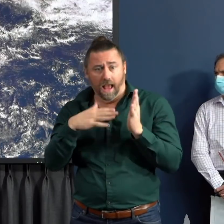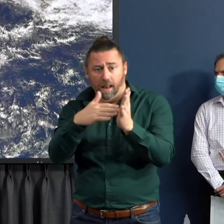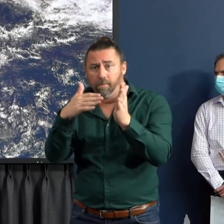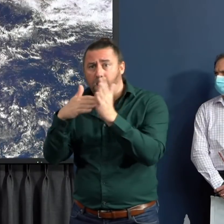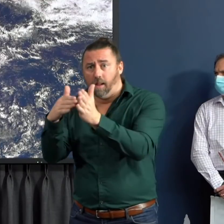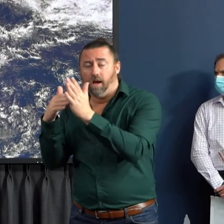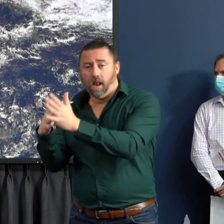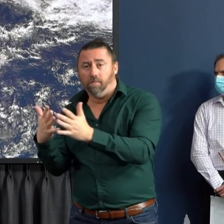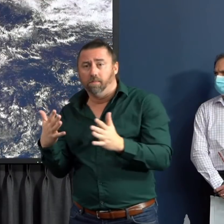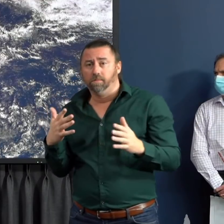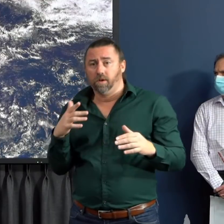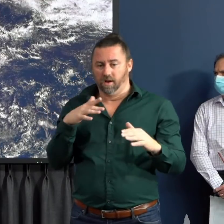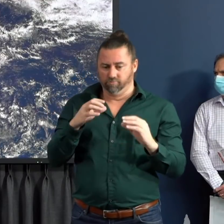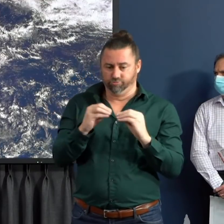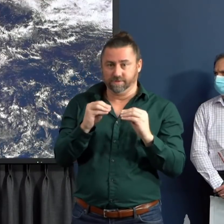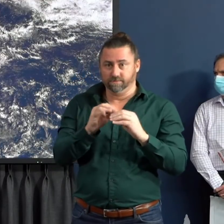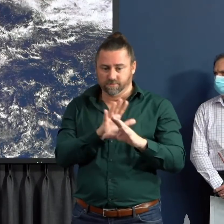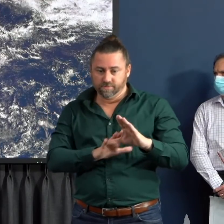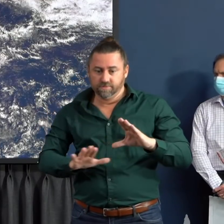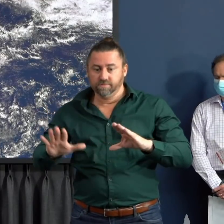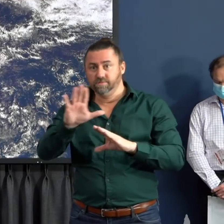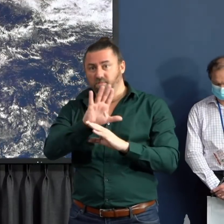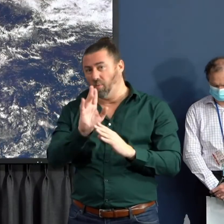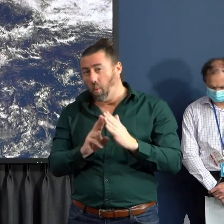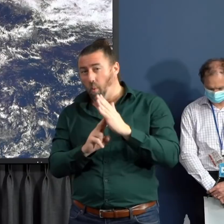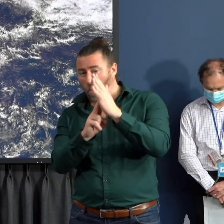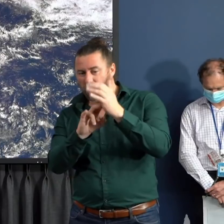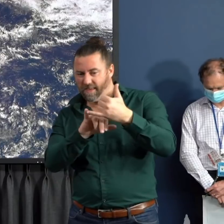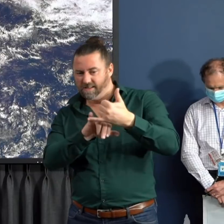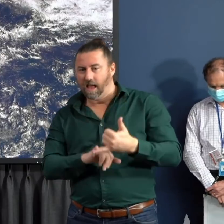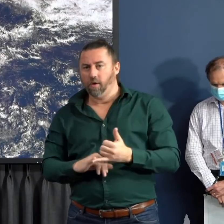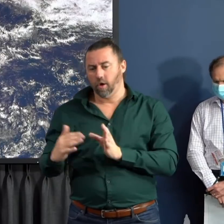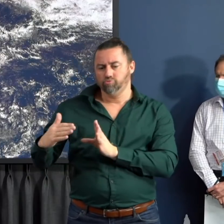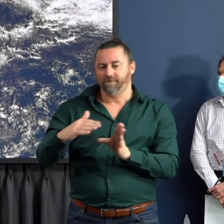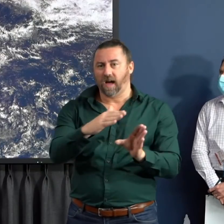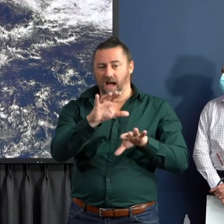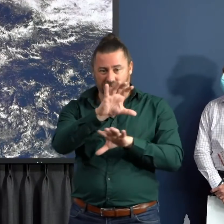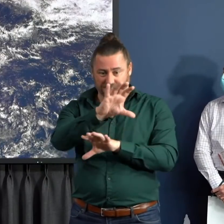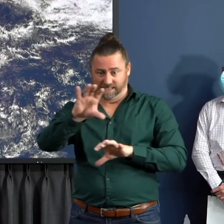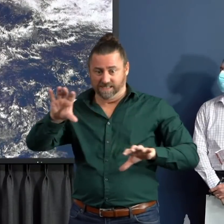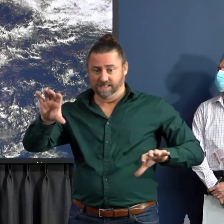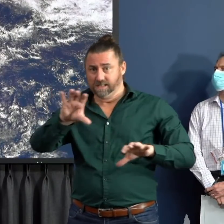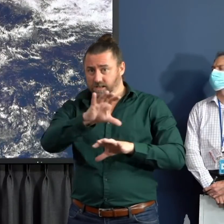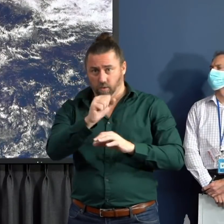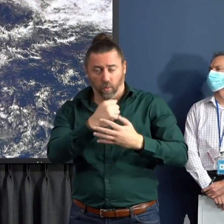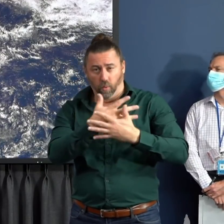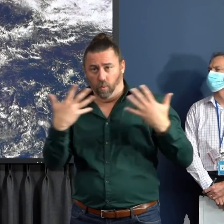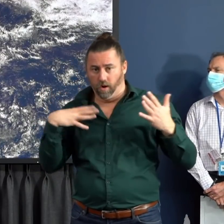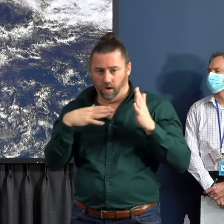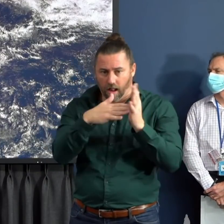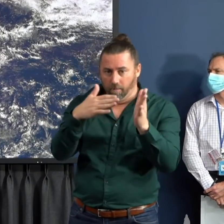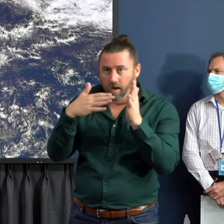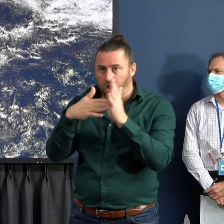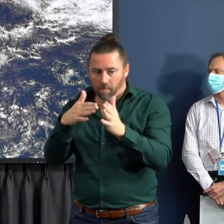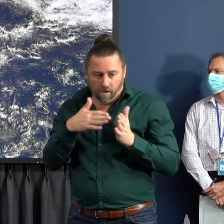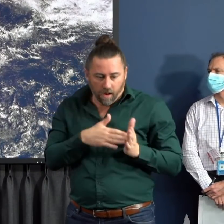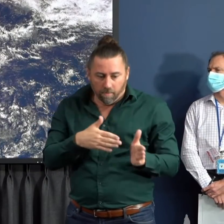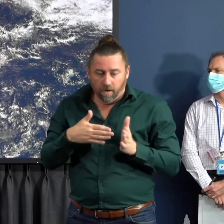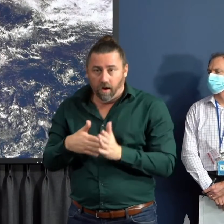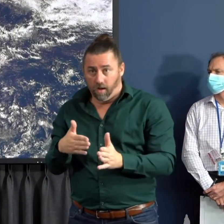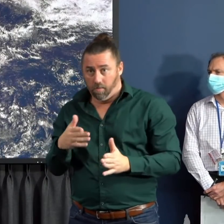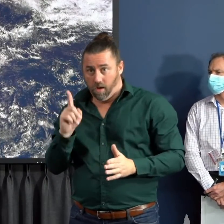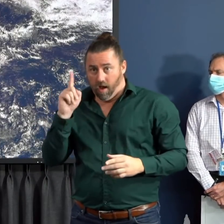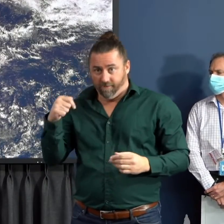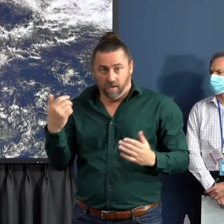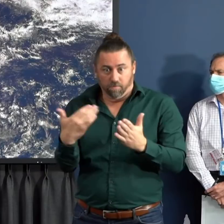in areas of inner Brisbane, both north and south of the Brisbane River, and we're keeping a close eye as our call rates start to